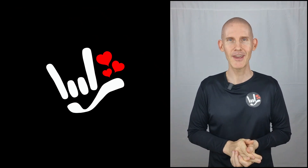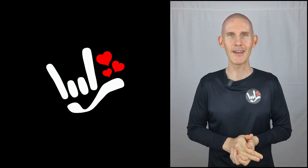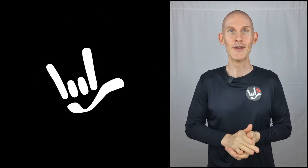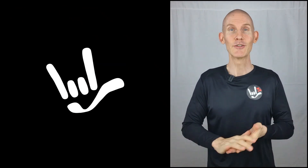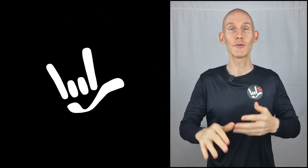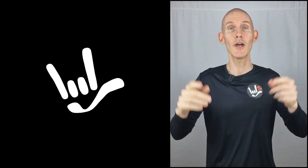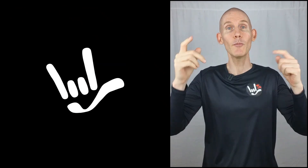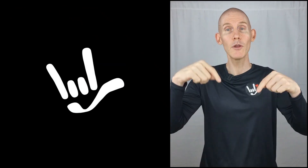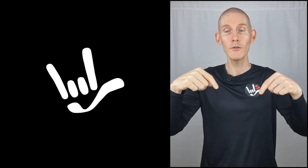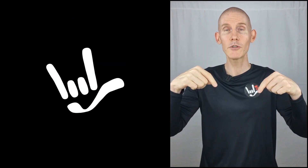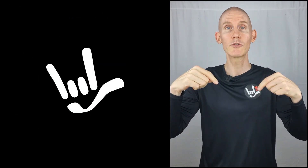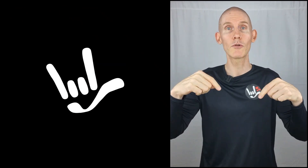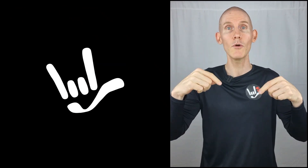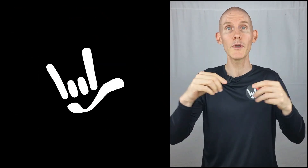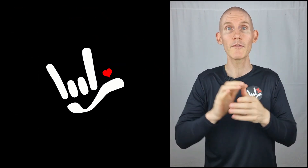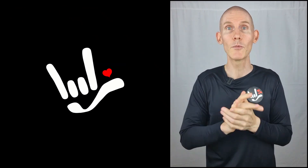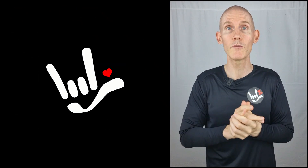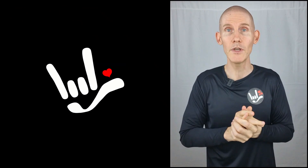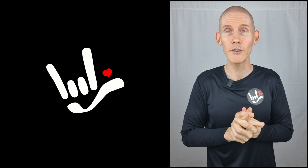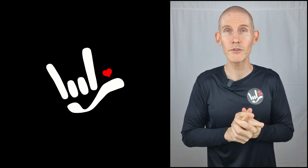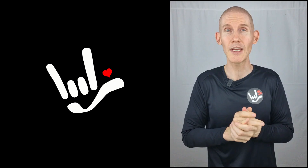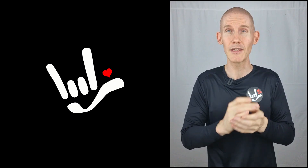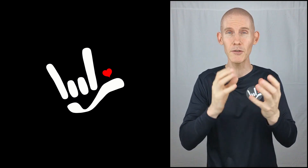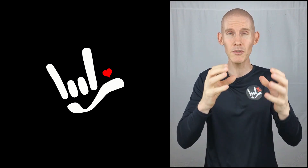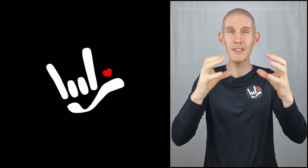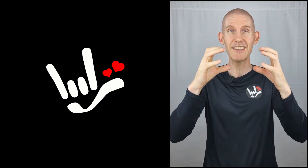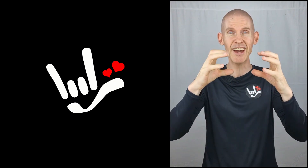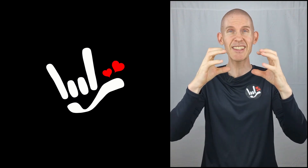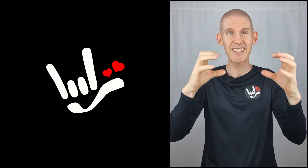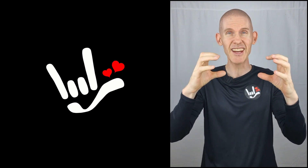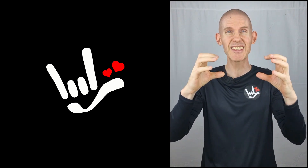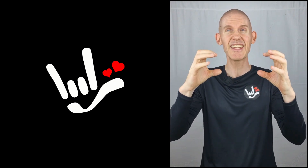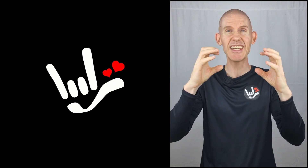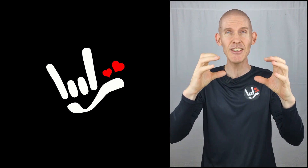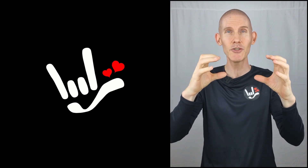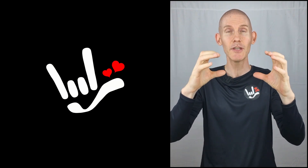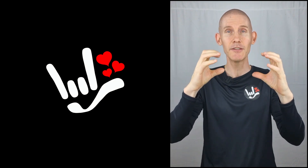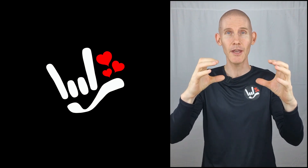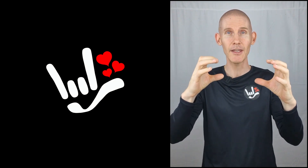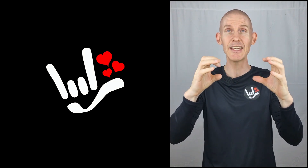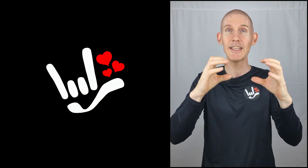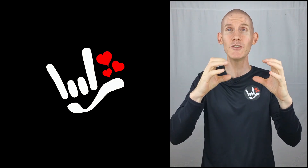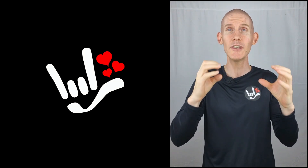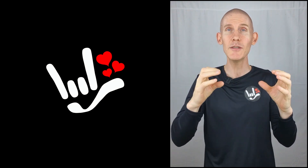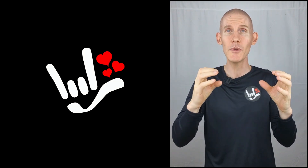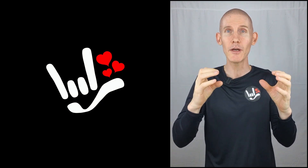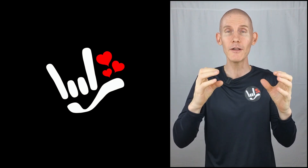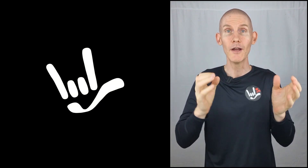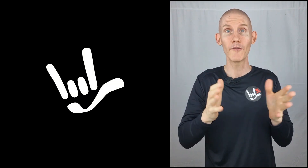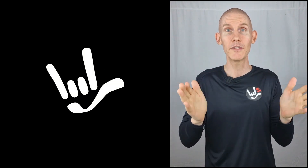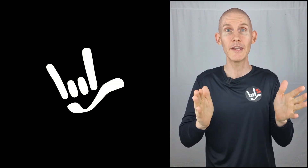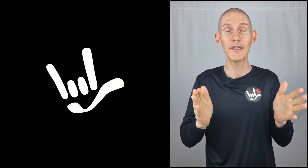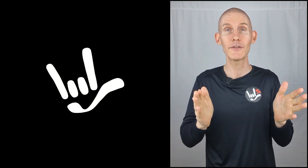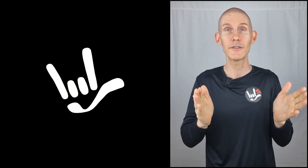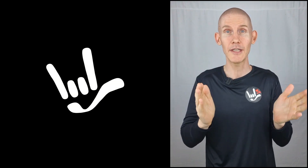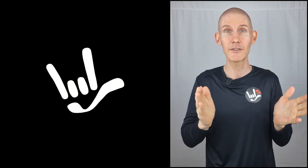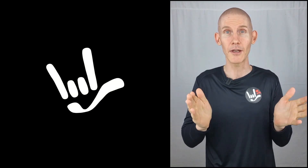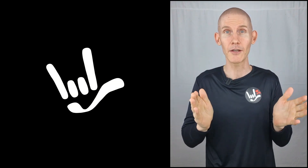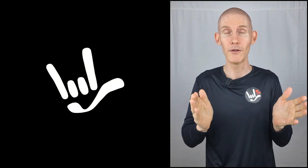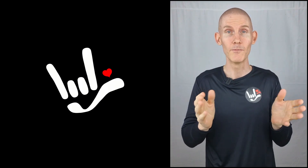Okay, so down below you can scroll. We have more videos that literally dissect each day, each email of the 10-day cycle.